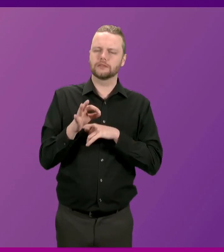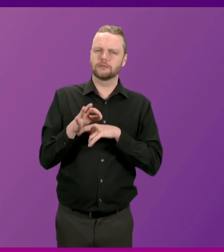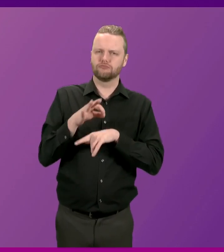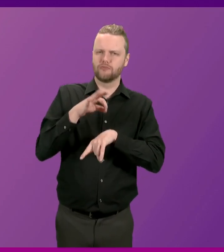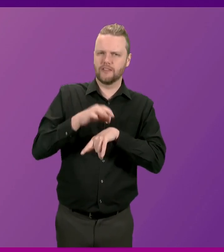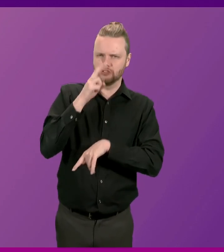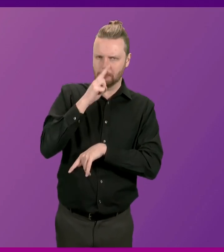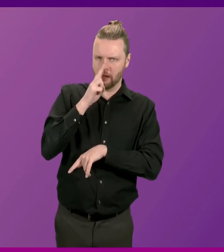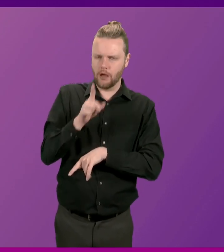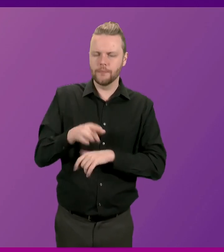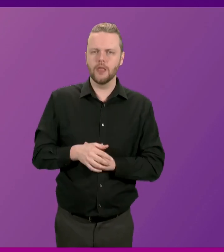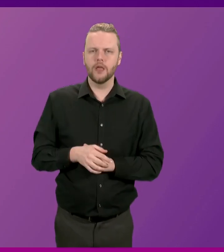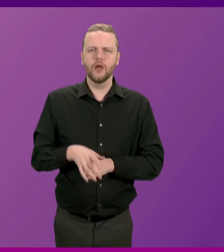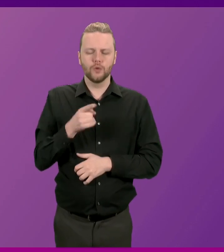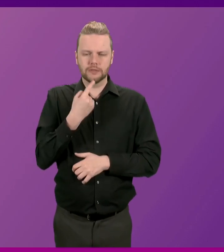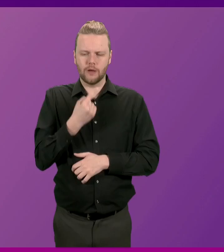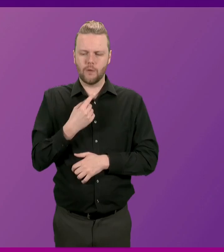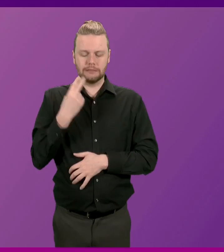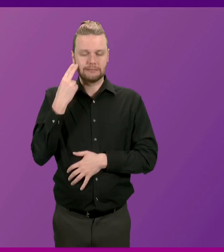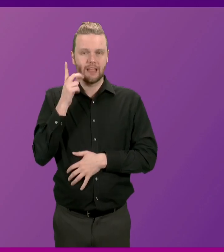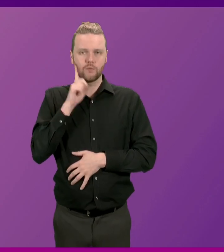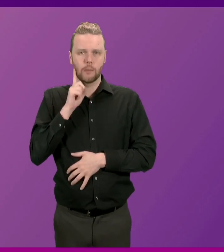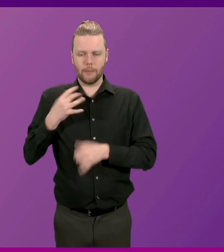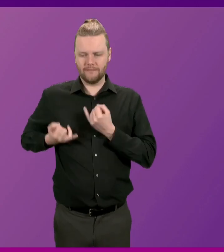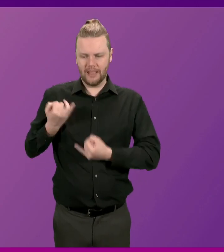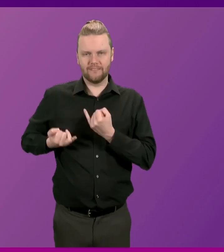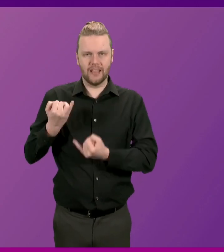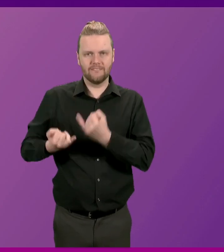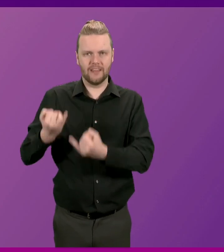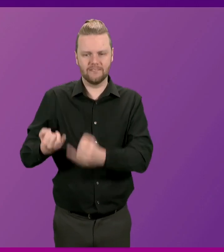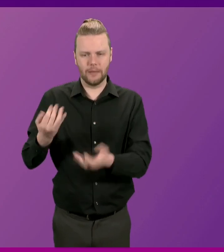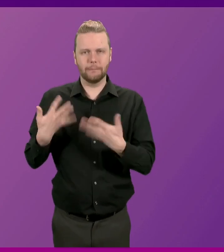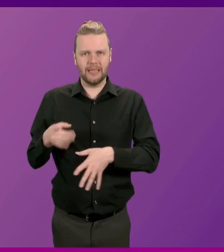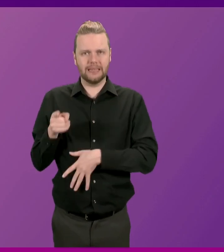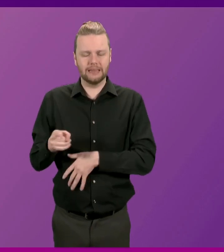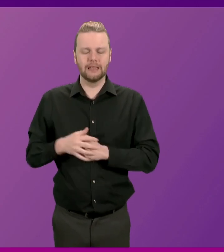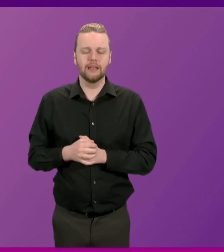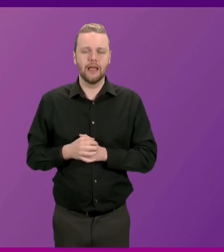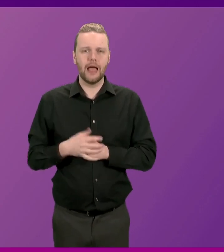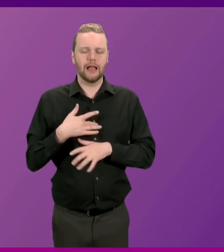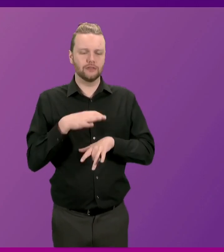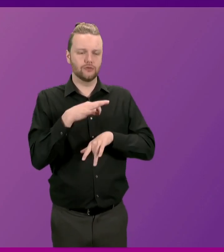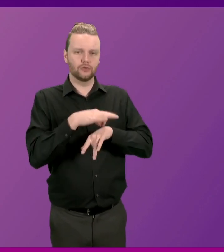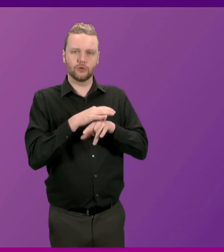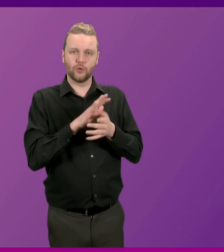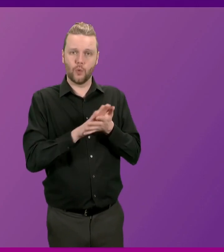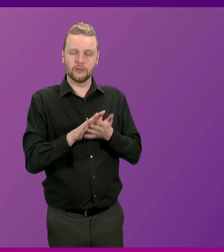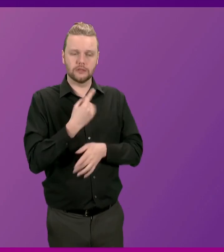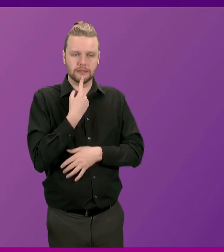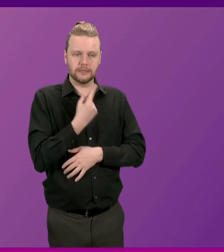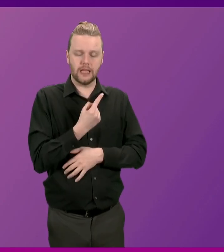that we're failing deaf women in so many ways. And Dr. Horton, you talked about the